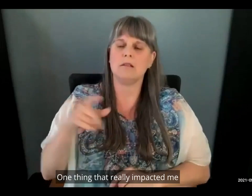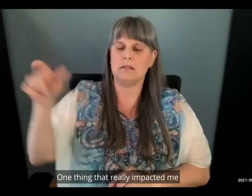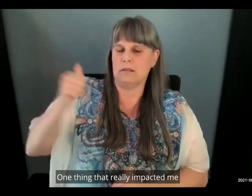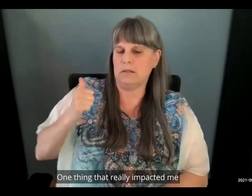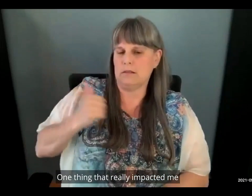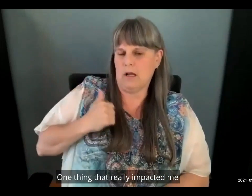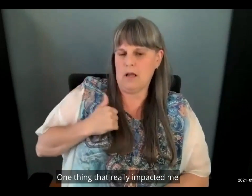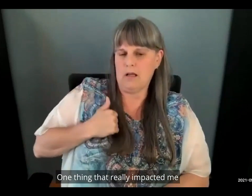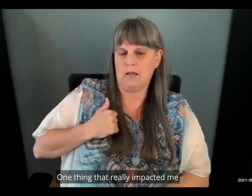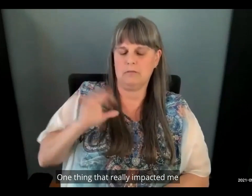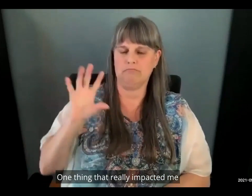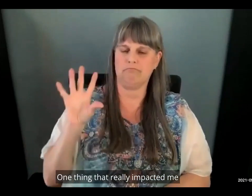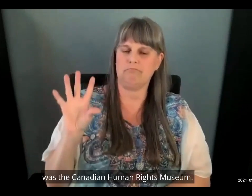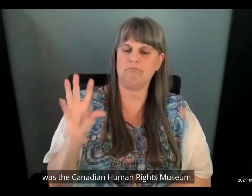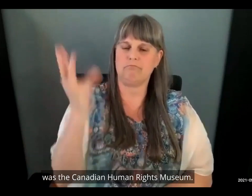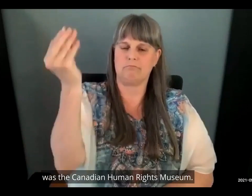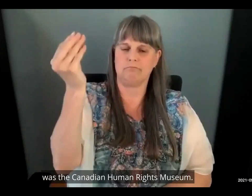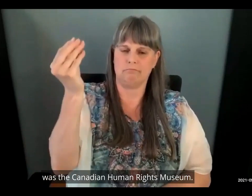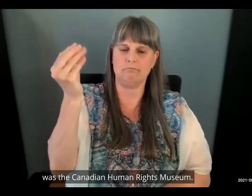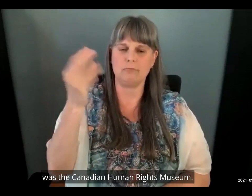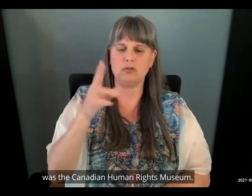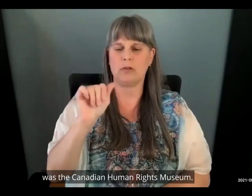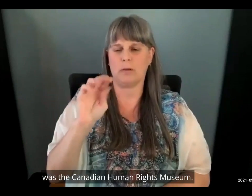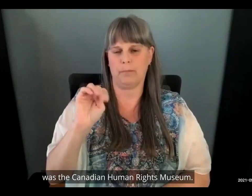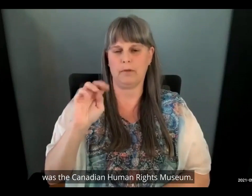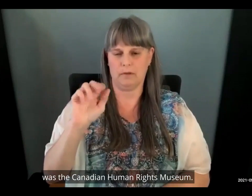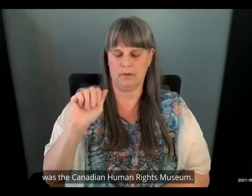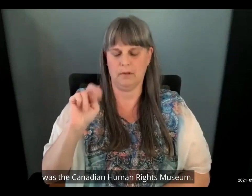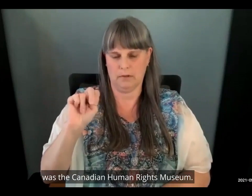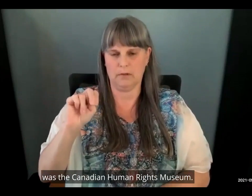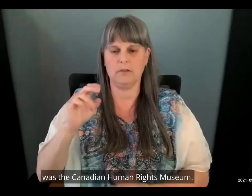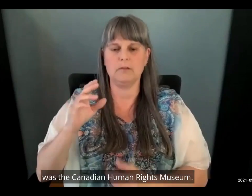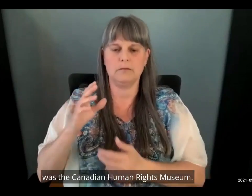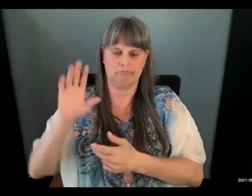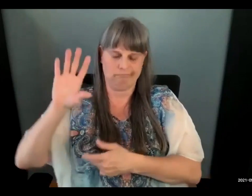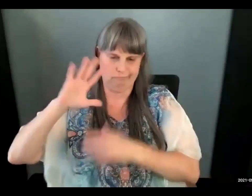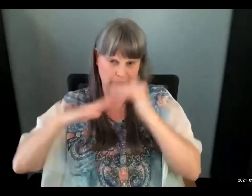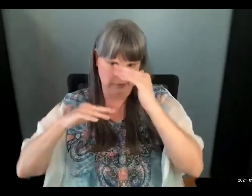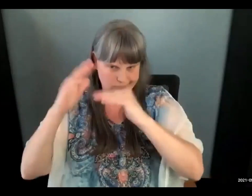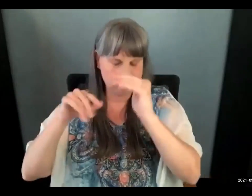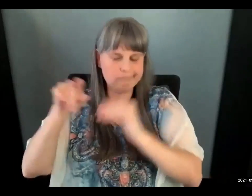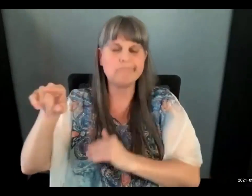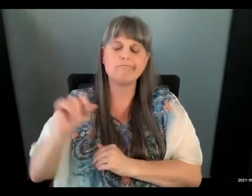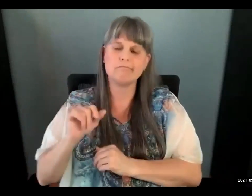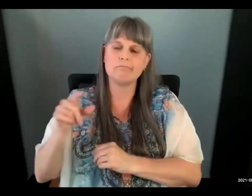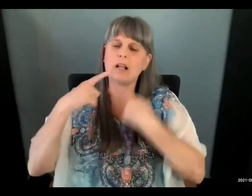One thing that really impacted me was the Canadian Human Rights Museum.